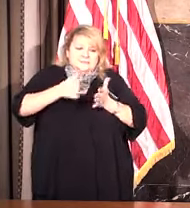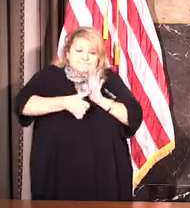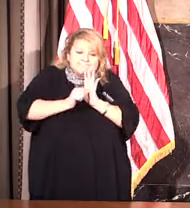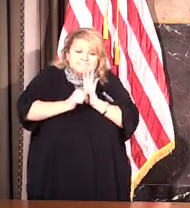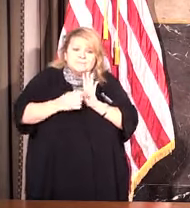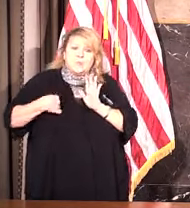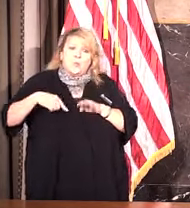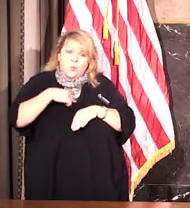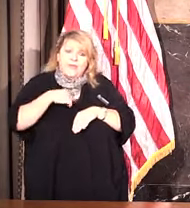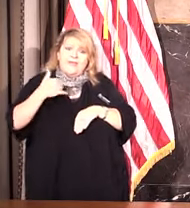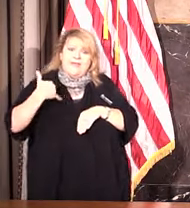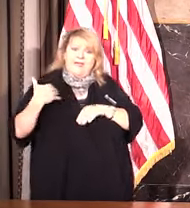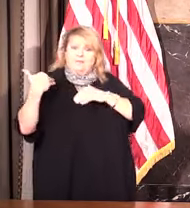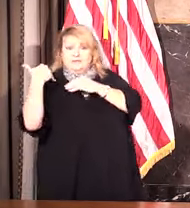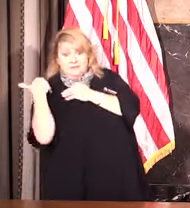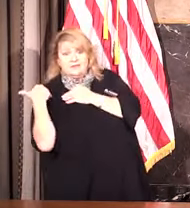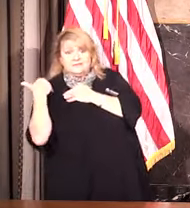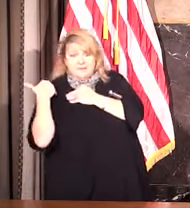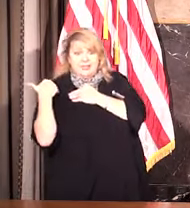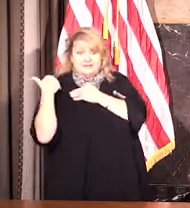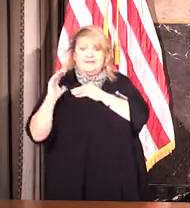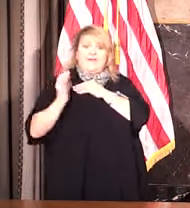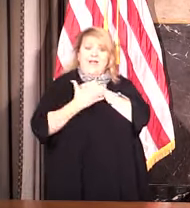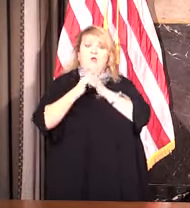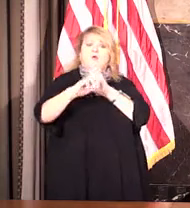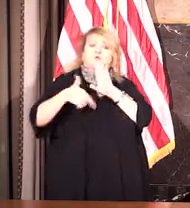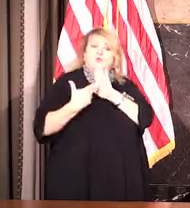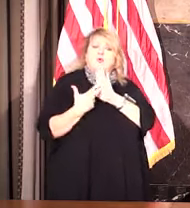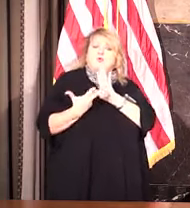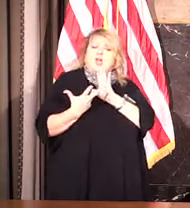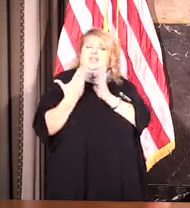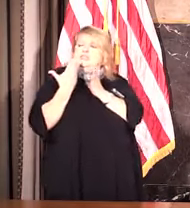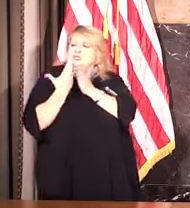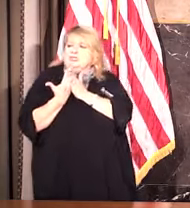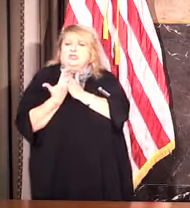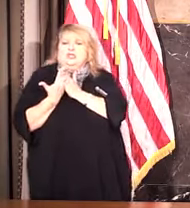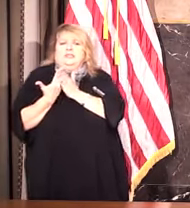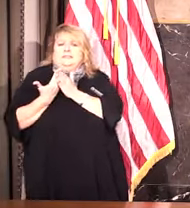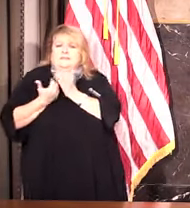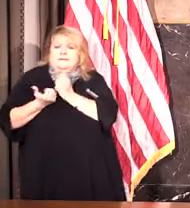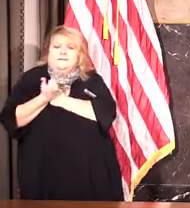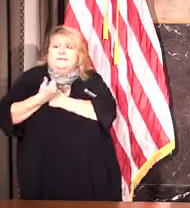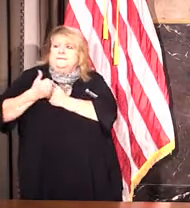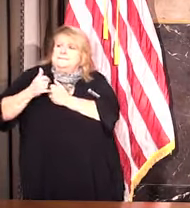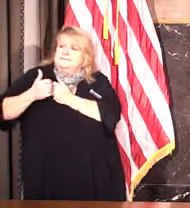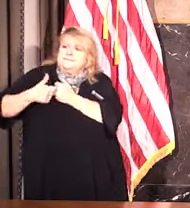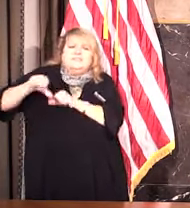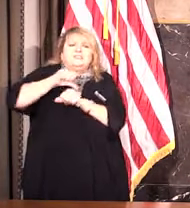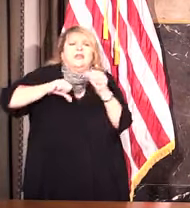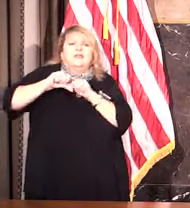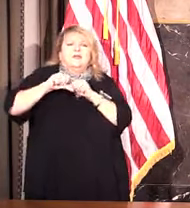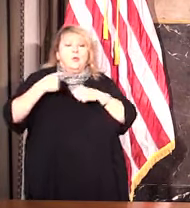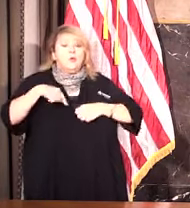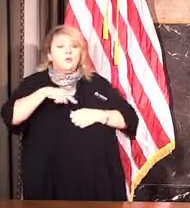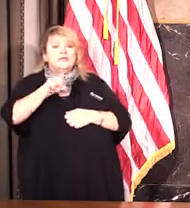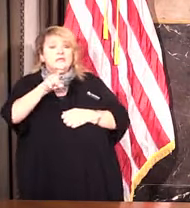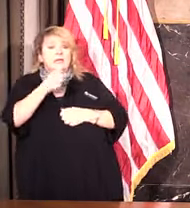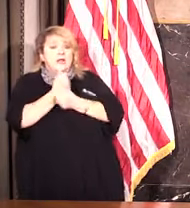to play. We do need to be good neighbors to one another. We do need to love one another and our